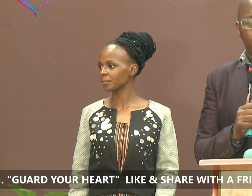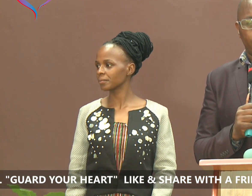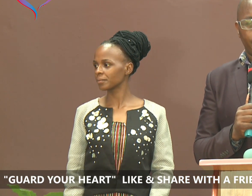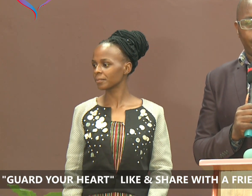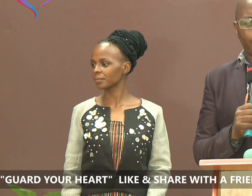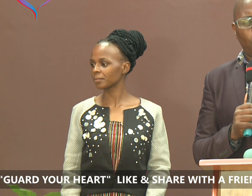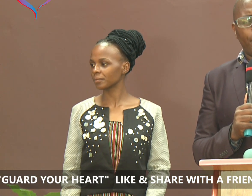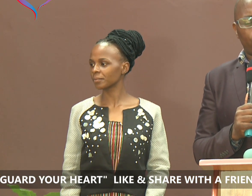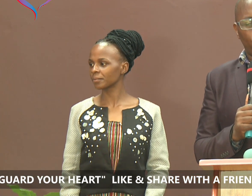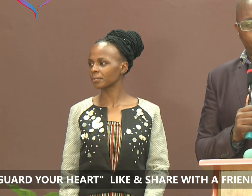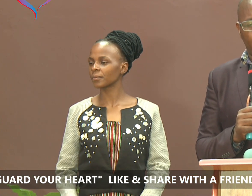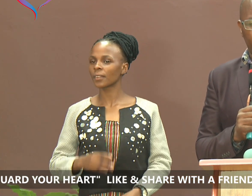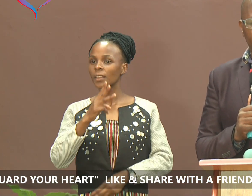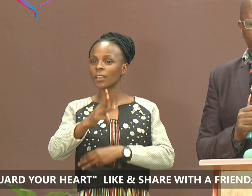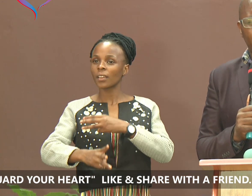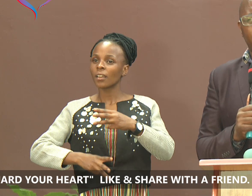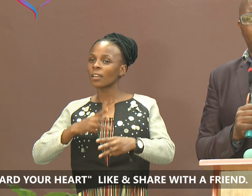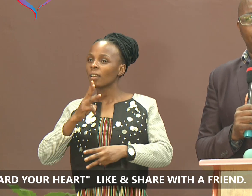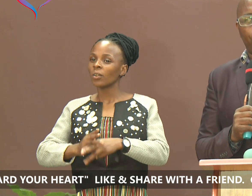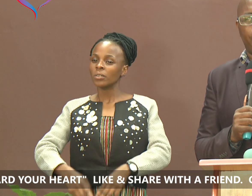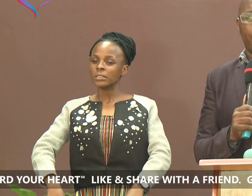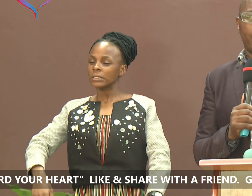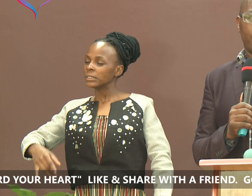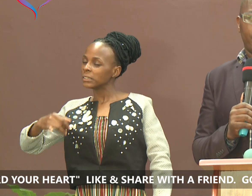at least yasa tu. The world is hostile.